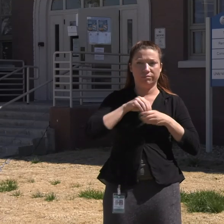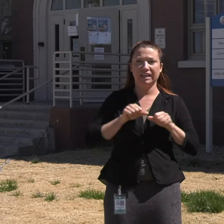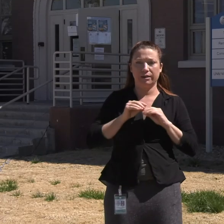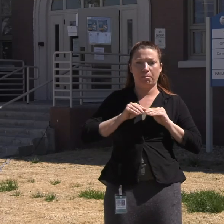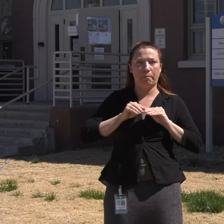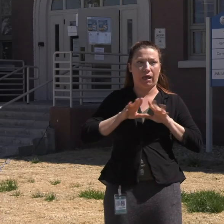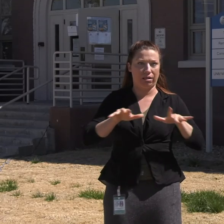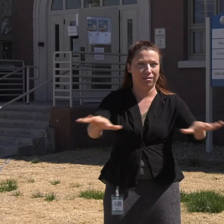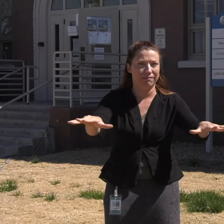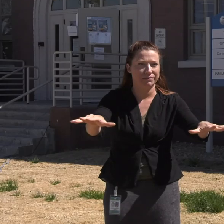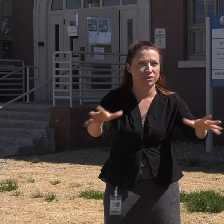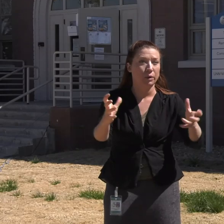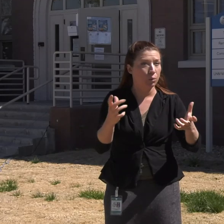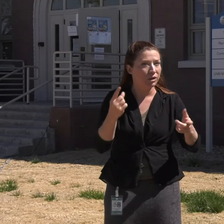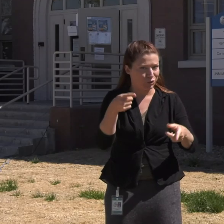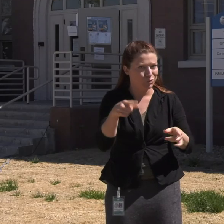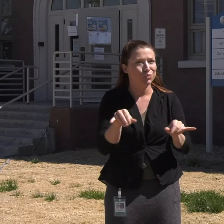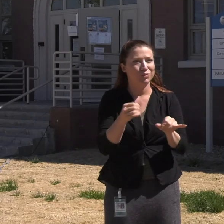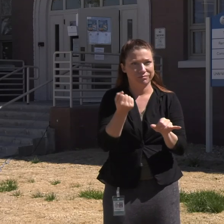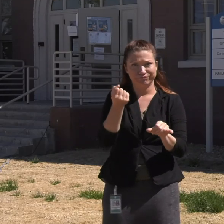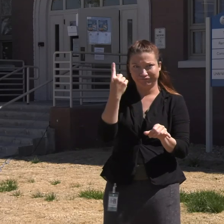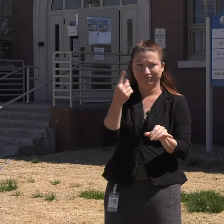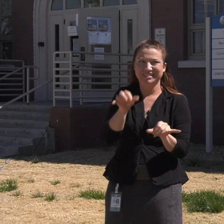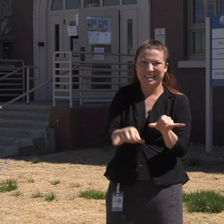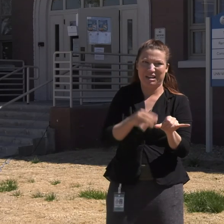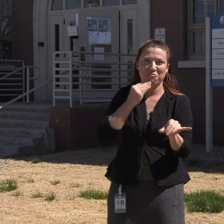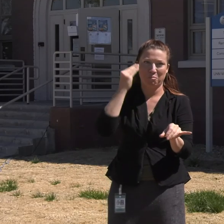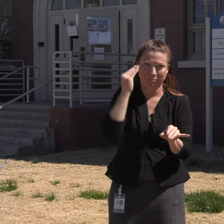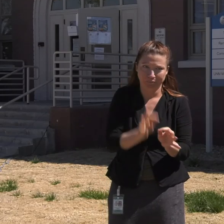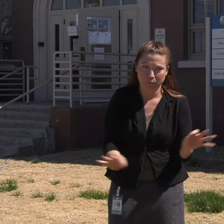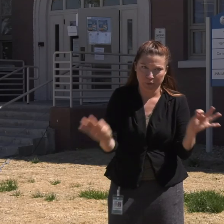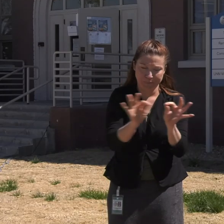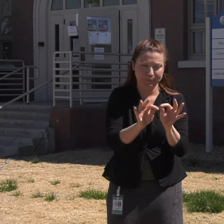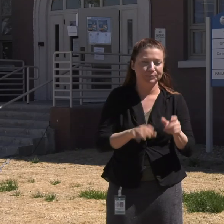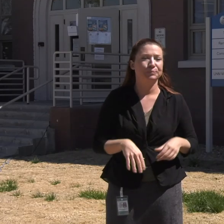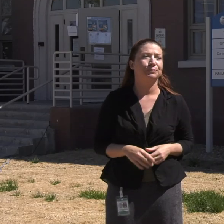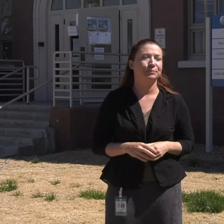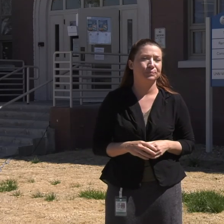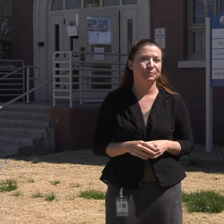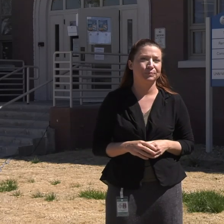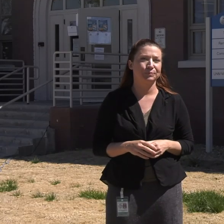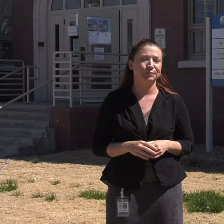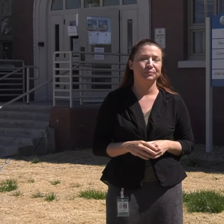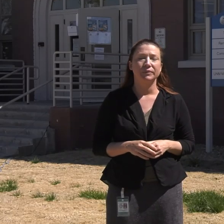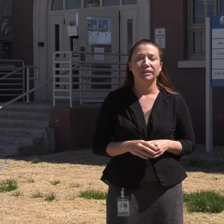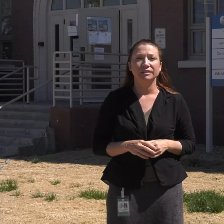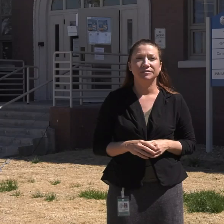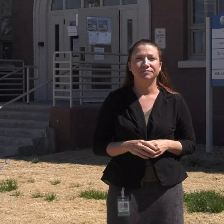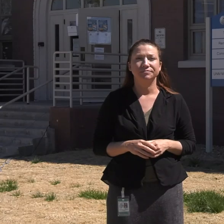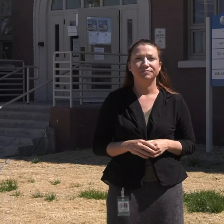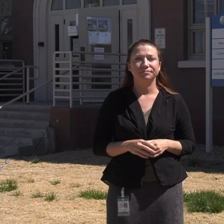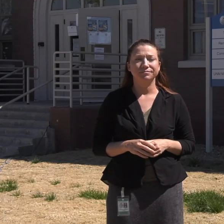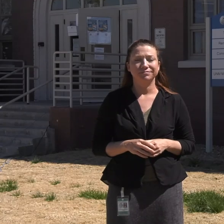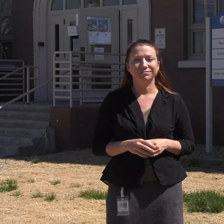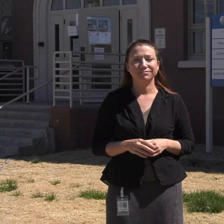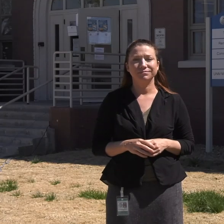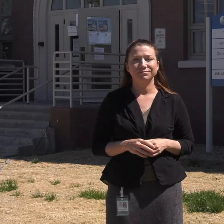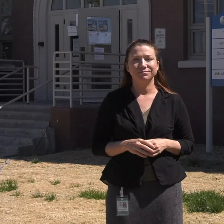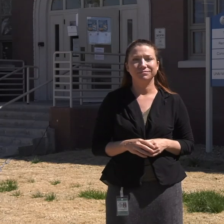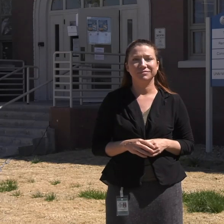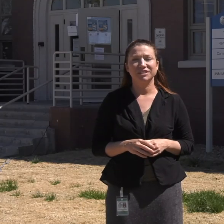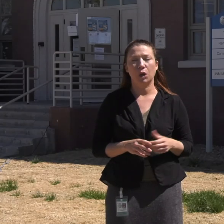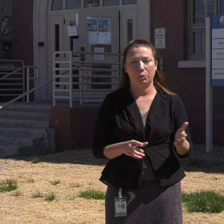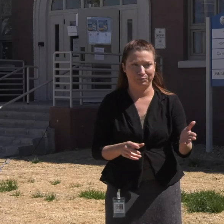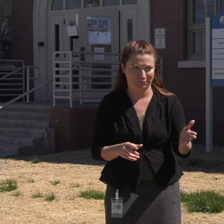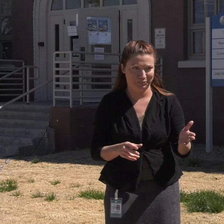concept of stay at home. Also want to remind folks that with respect to things like house